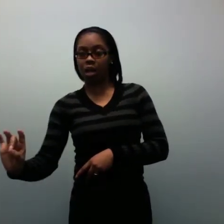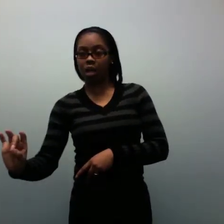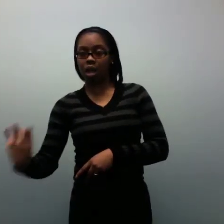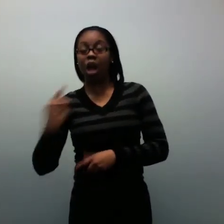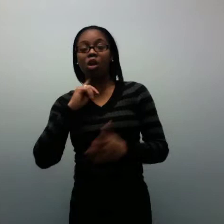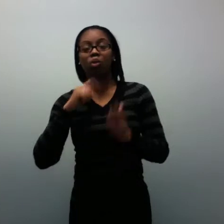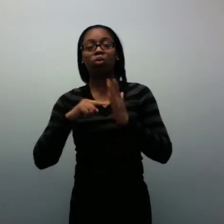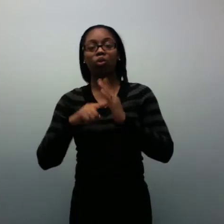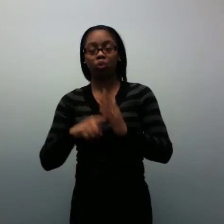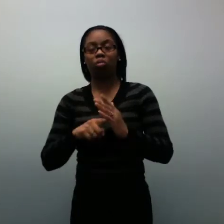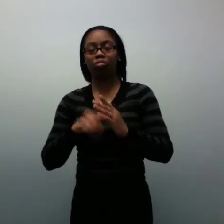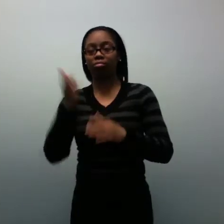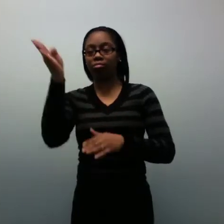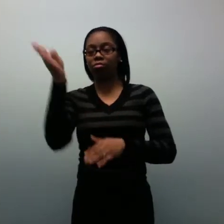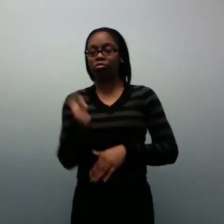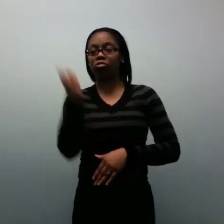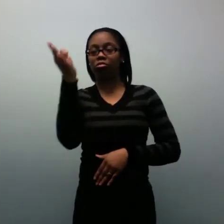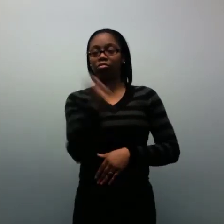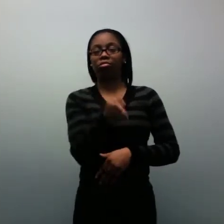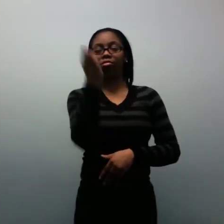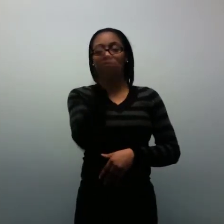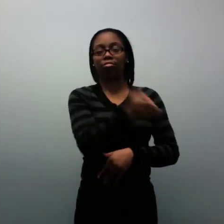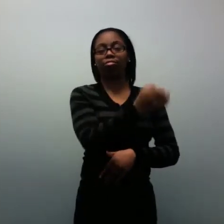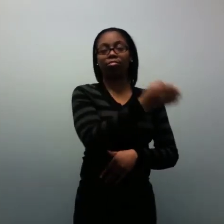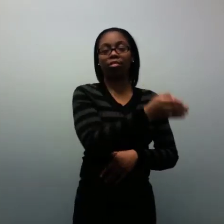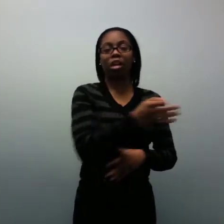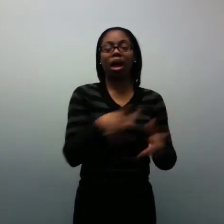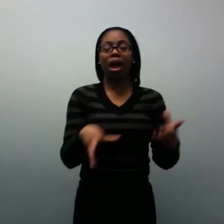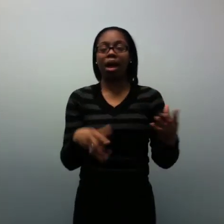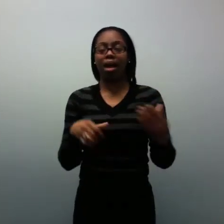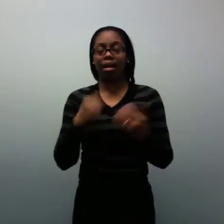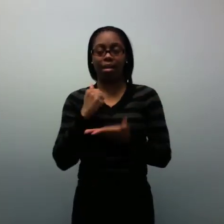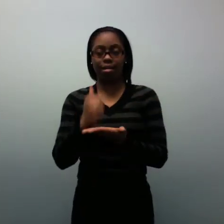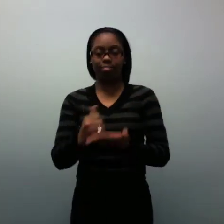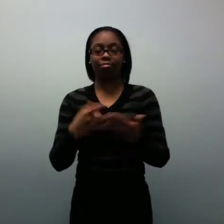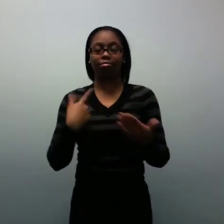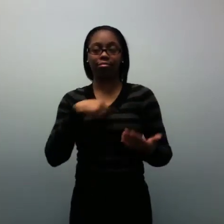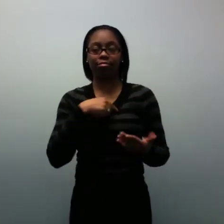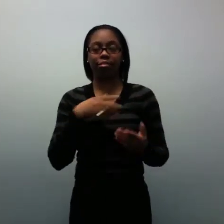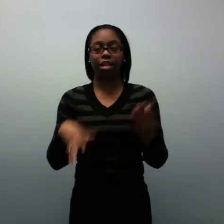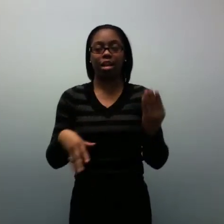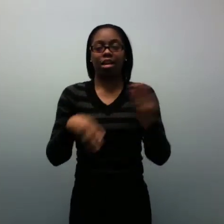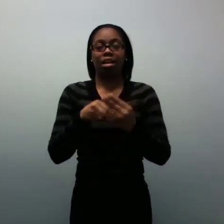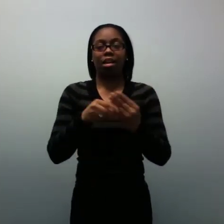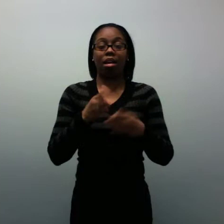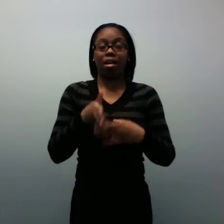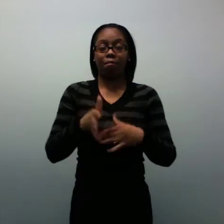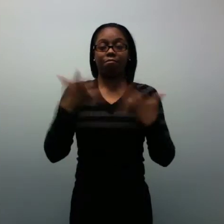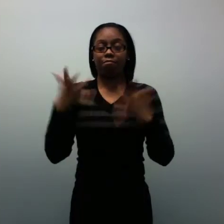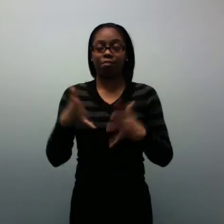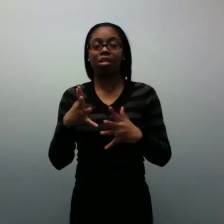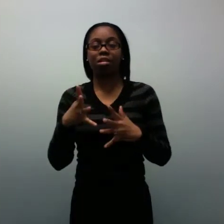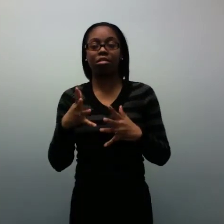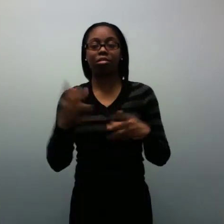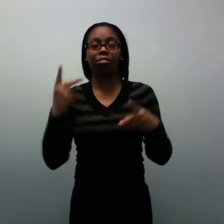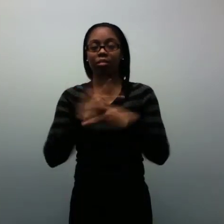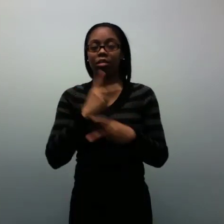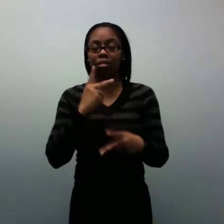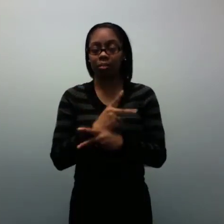diagonal lines that will help us to do our adding when we finish multiplication. So we're going to multiply 3